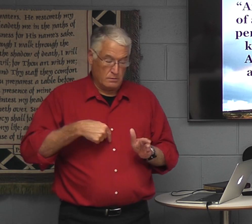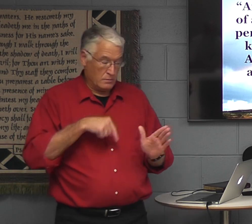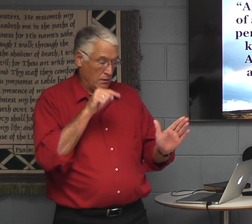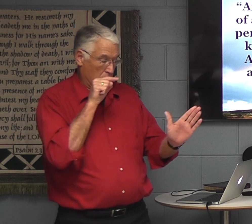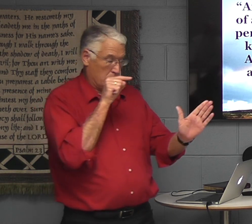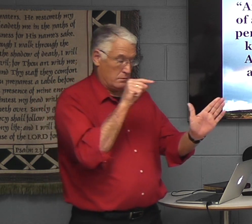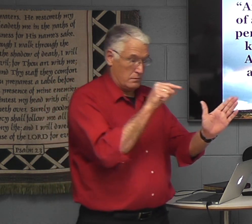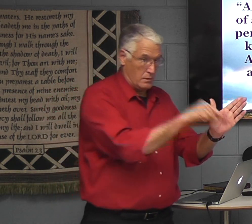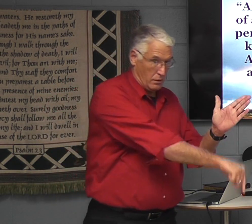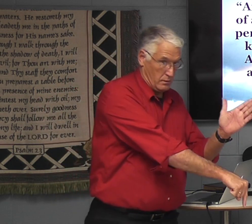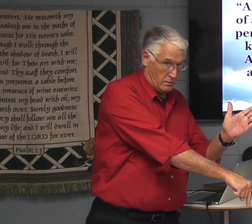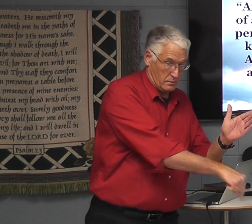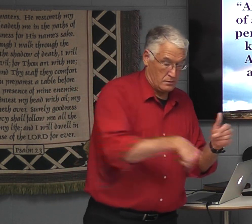Meaning, if a person kills,